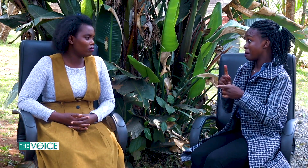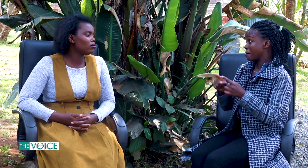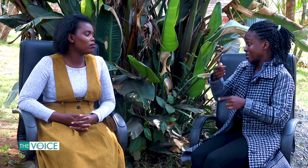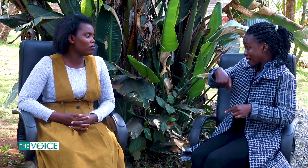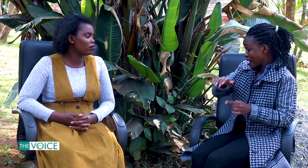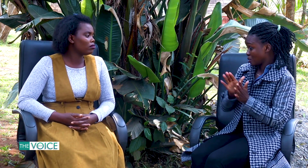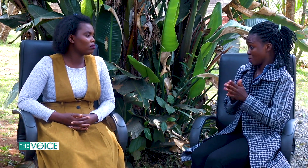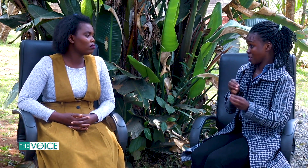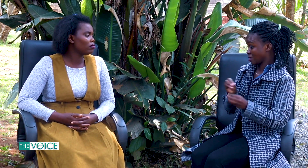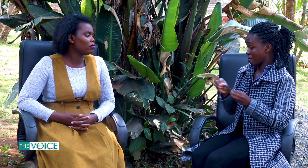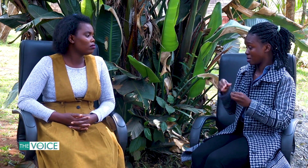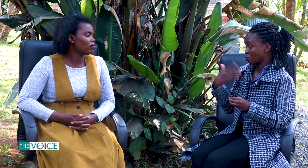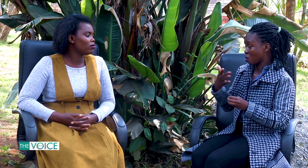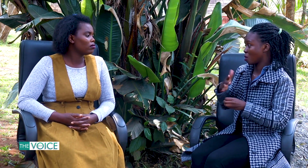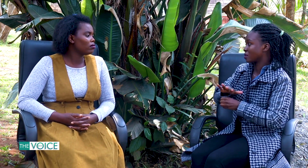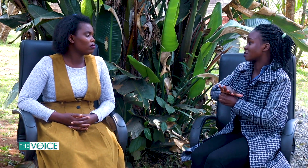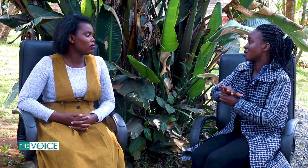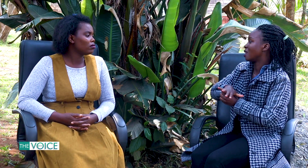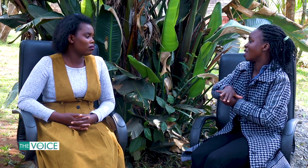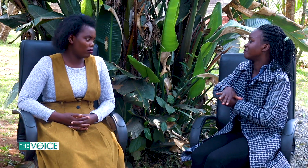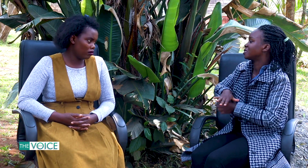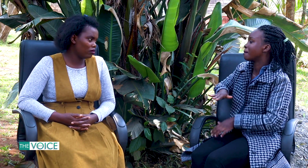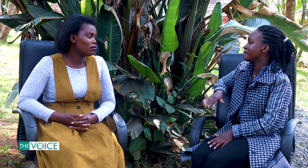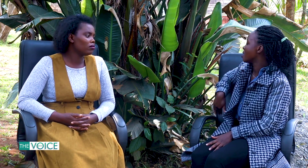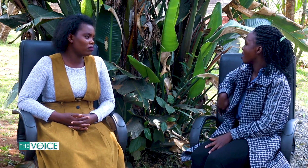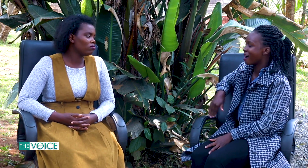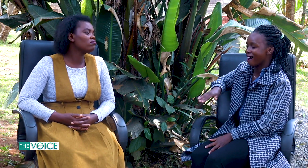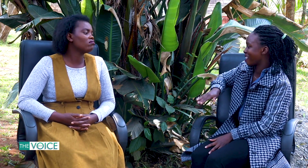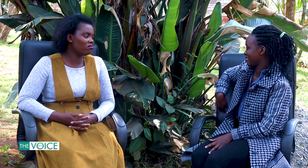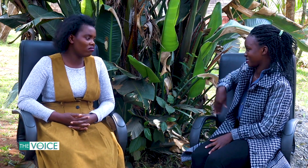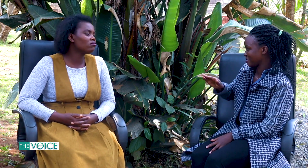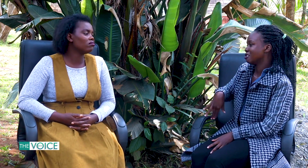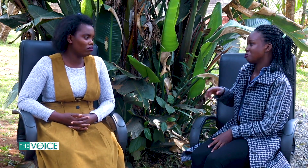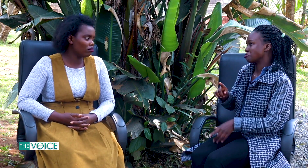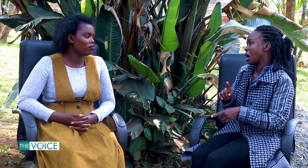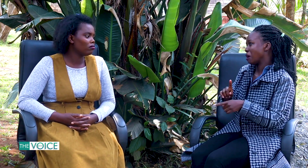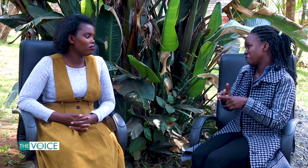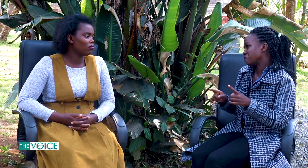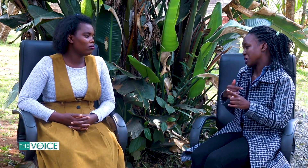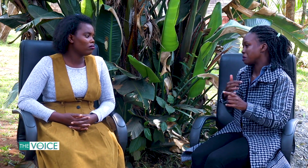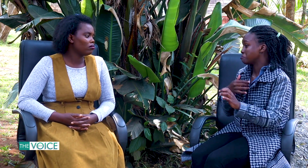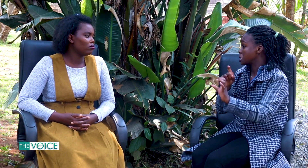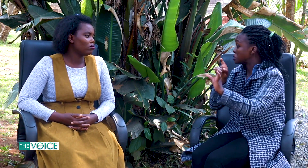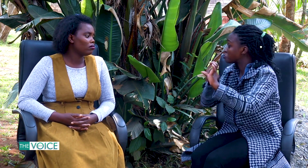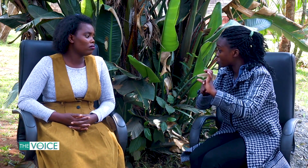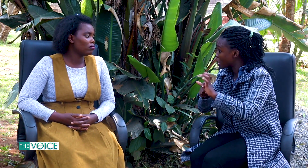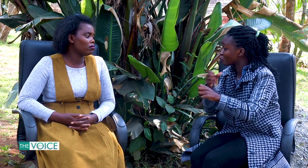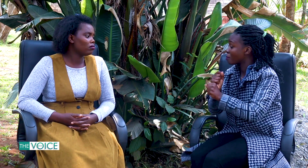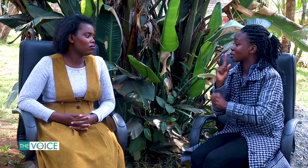don't have disability and they experience challenges to some extent. Their life is challenges, they are not aware.